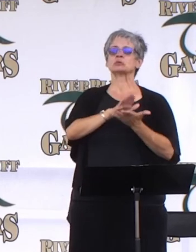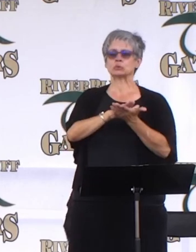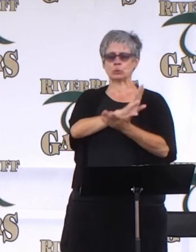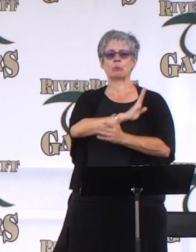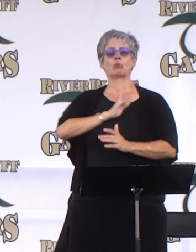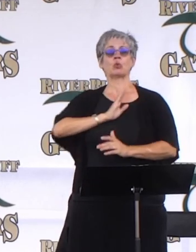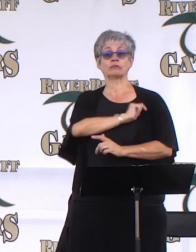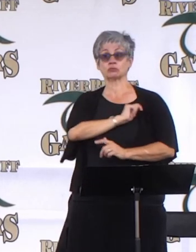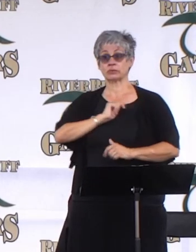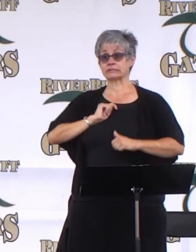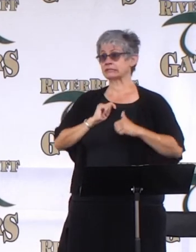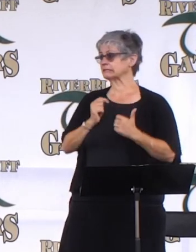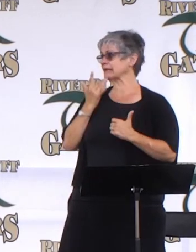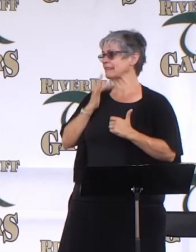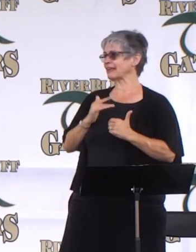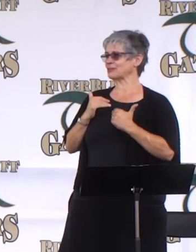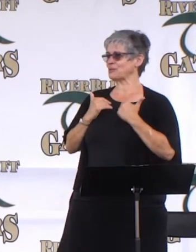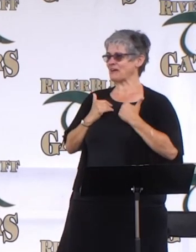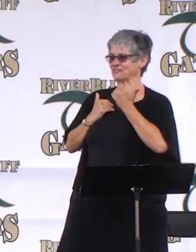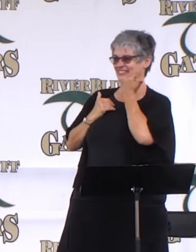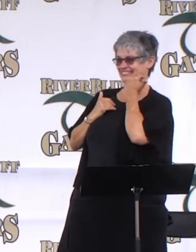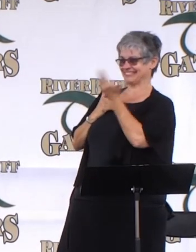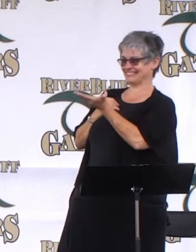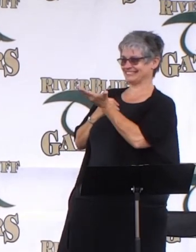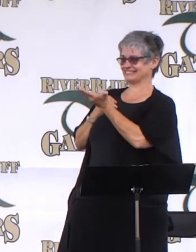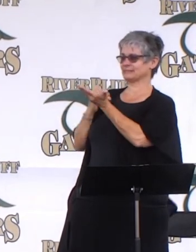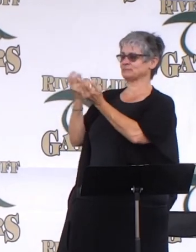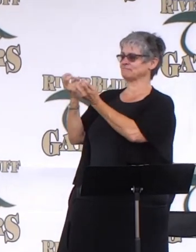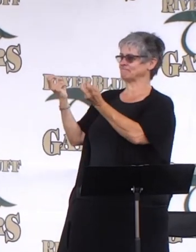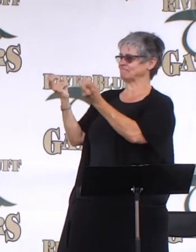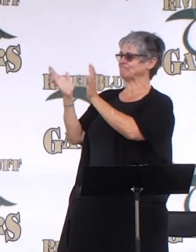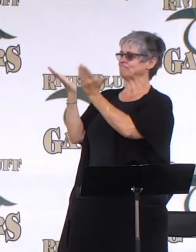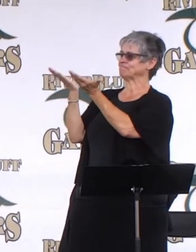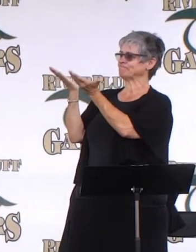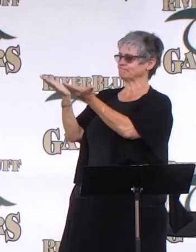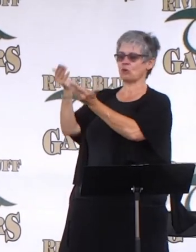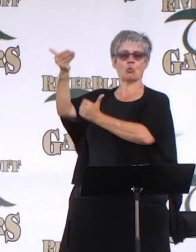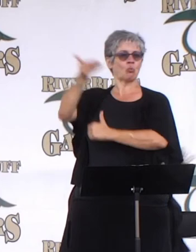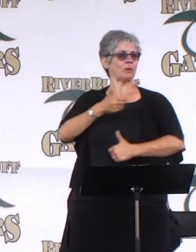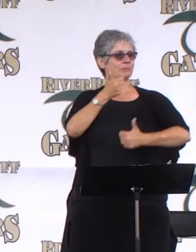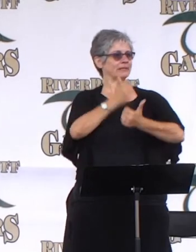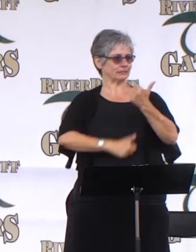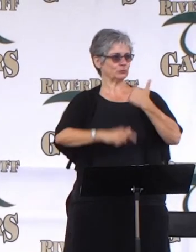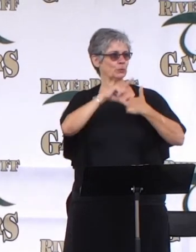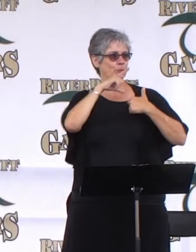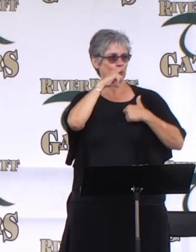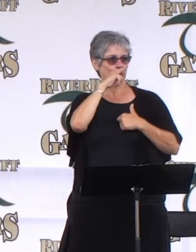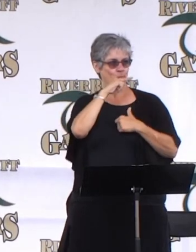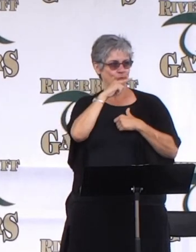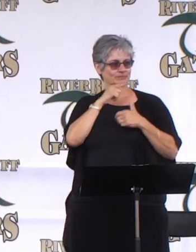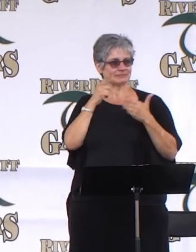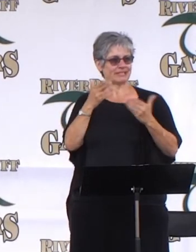They're seated here on the field today. Please join me in welcoming each one of them as participating in our graduation today.